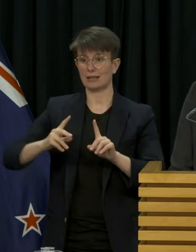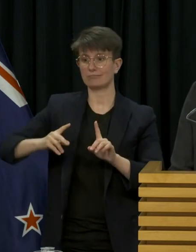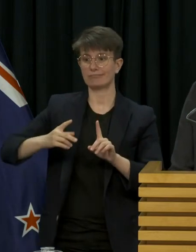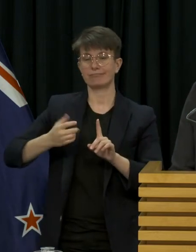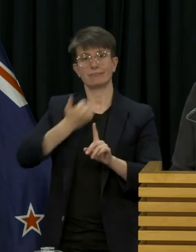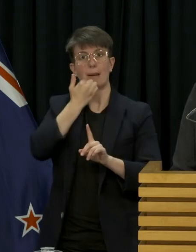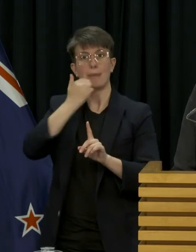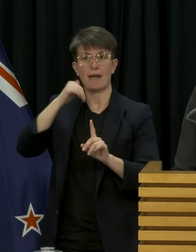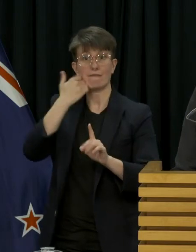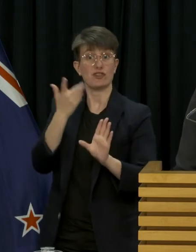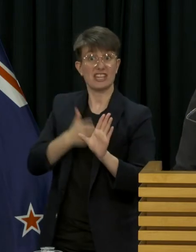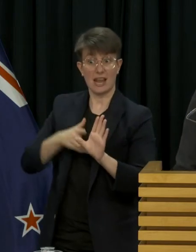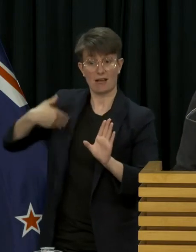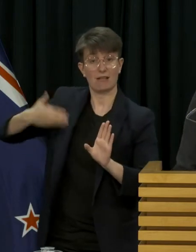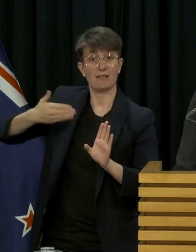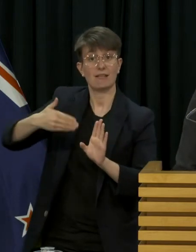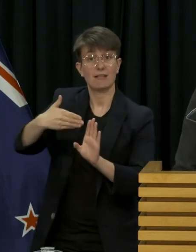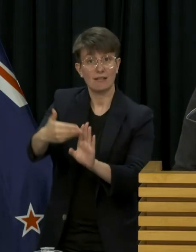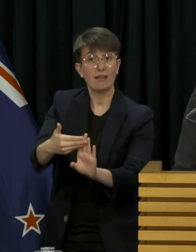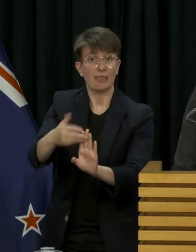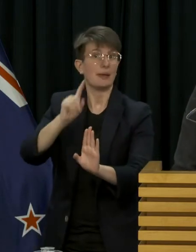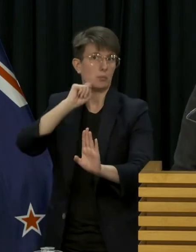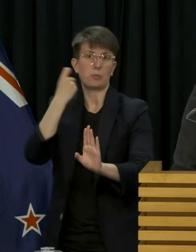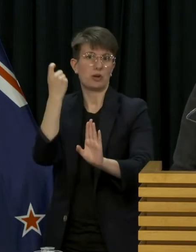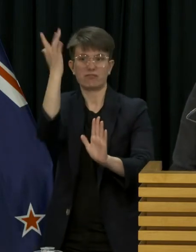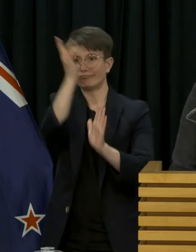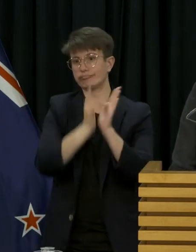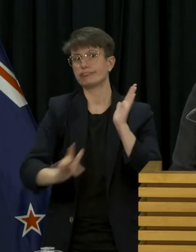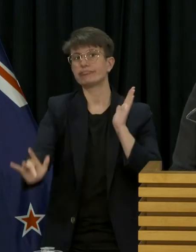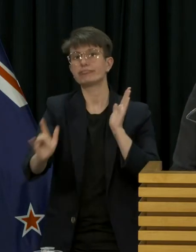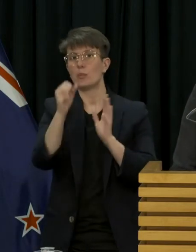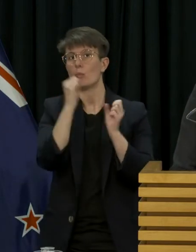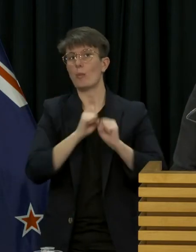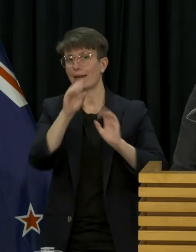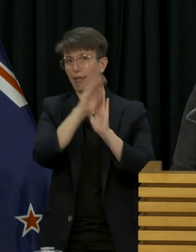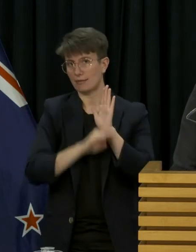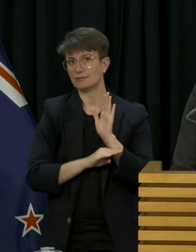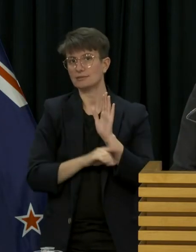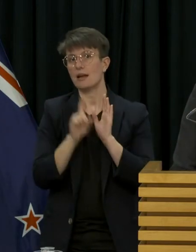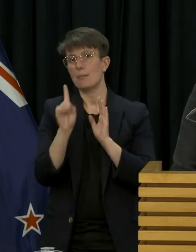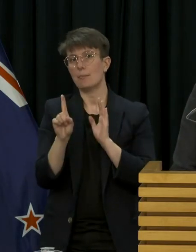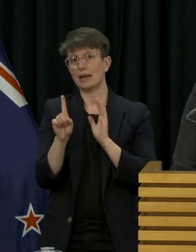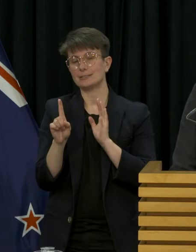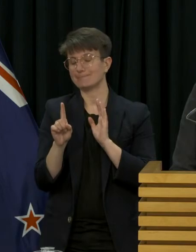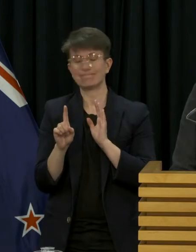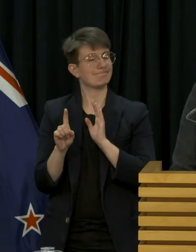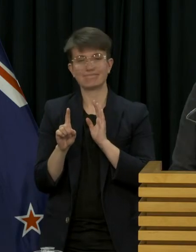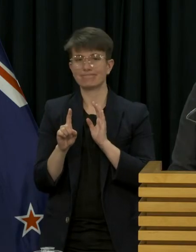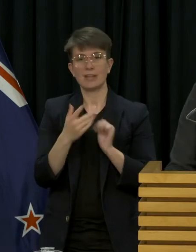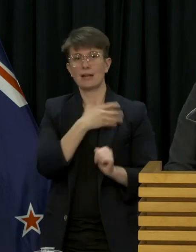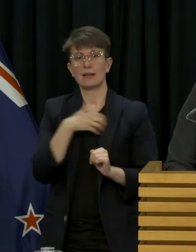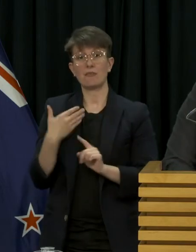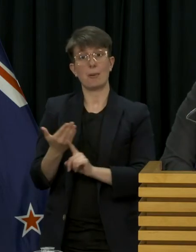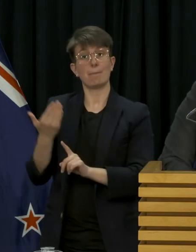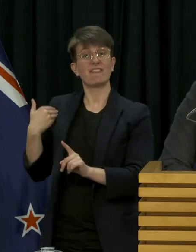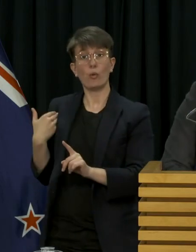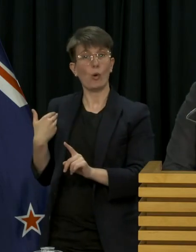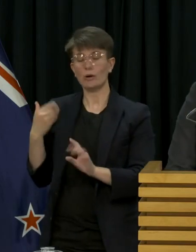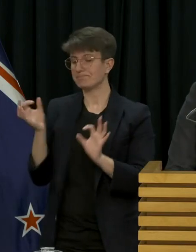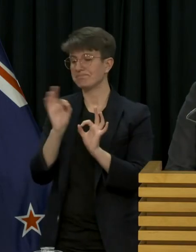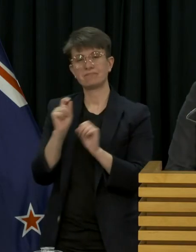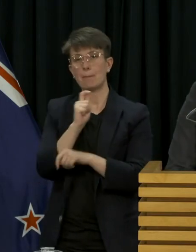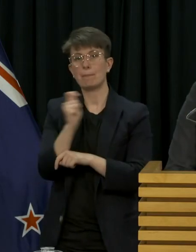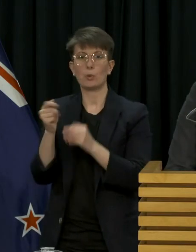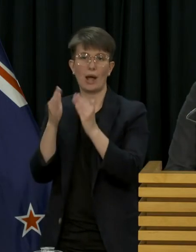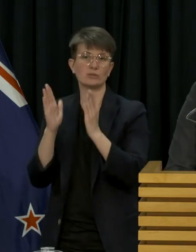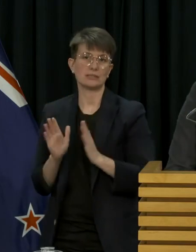list. But unfortunately, they didn't. We are making up for lost stock whilst adding more. No government has built as many as this since the